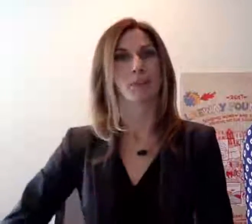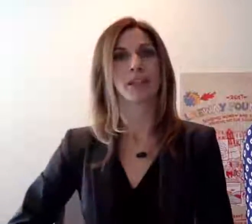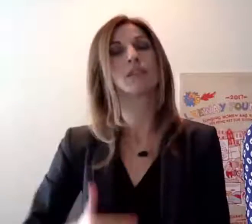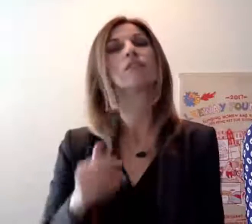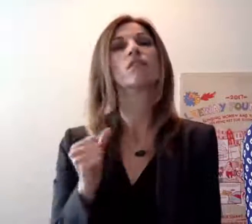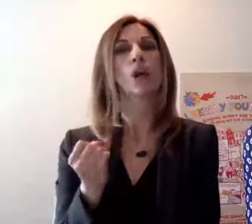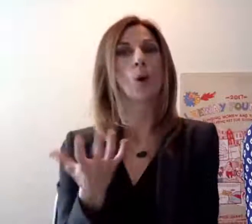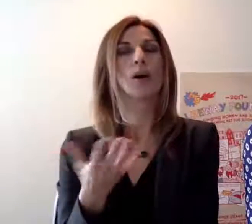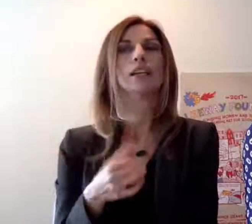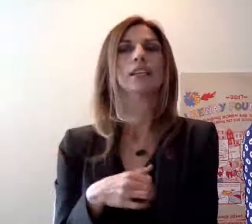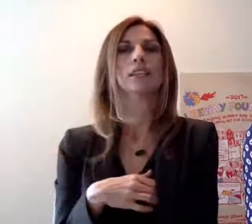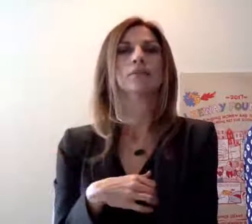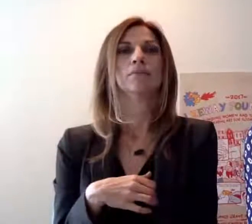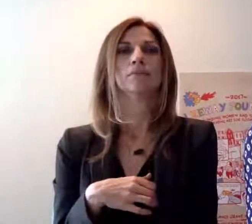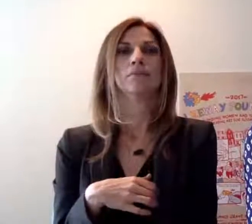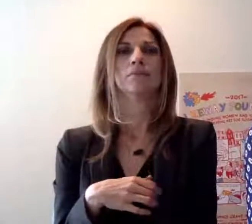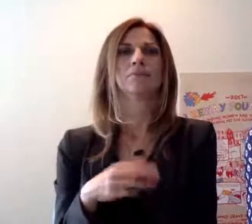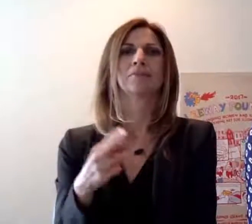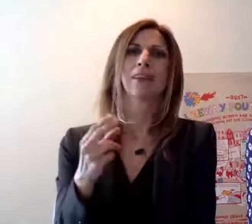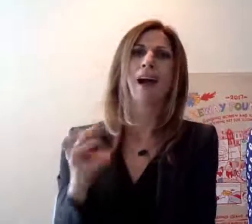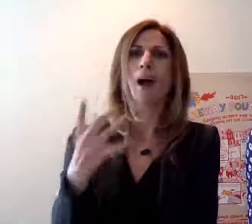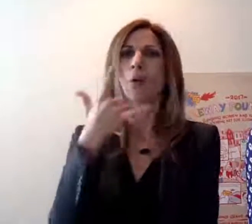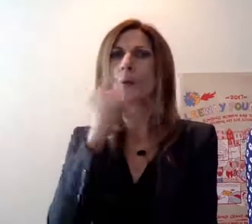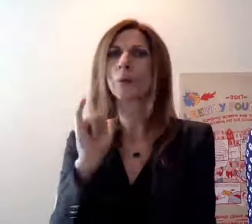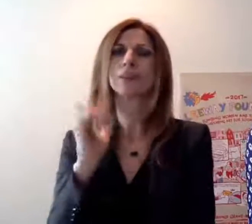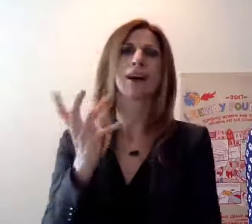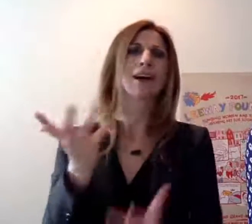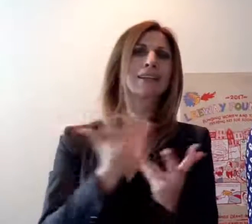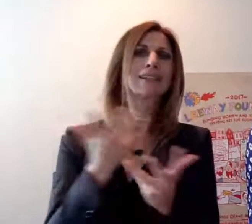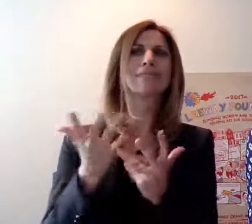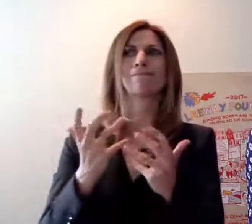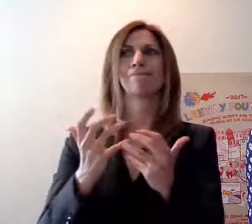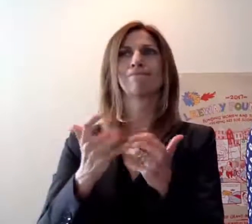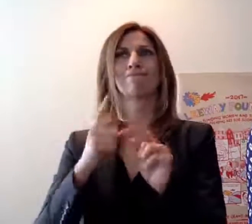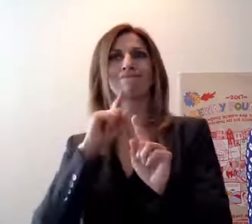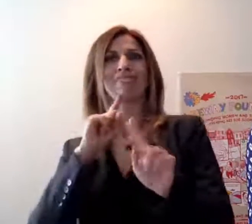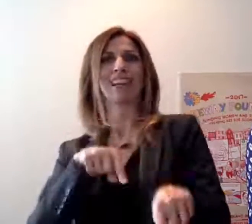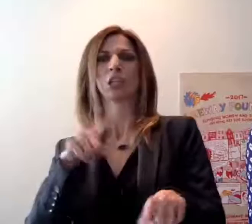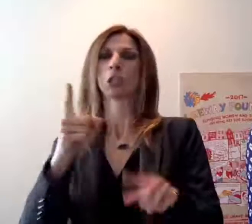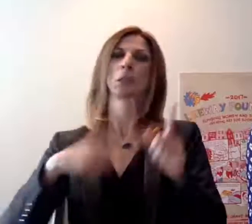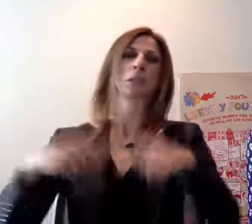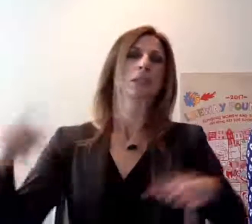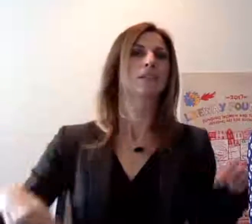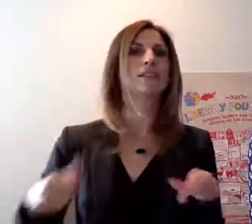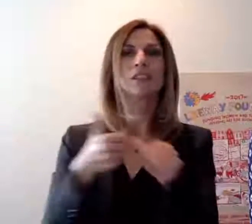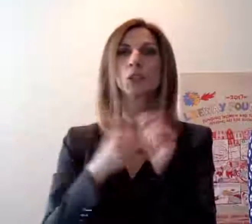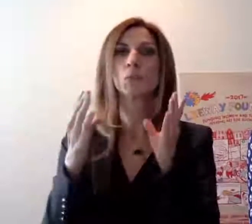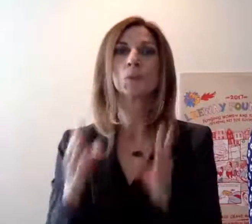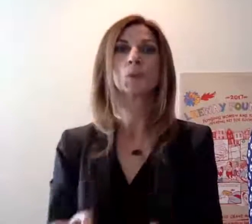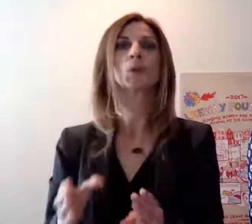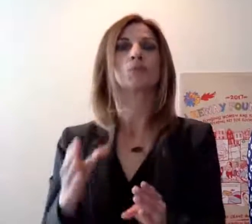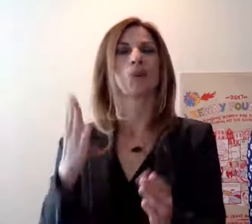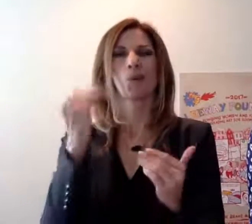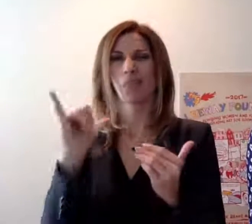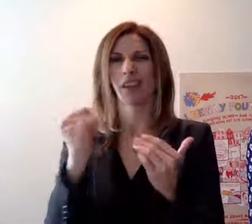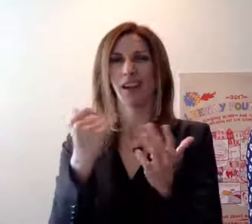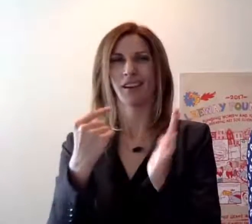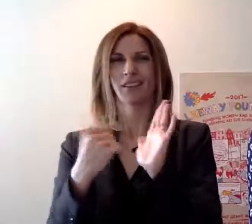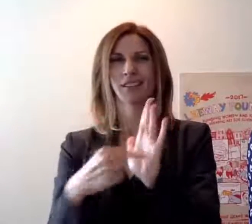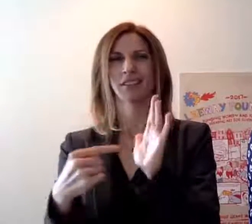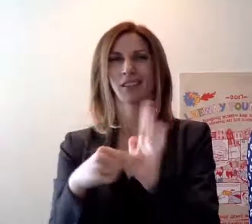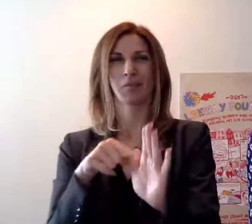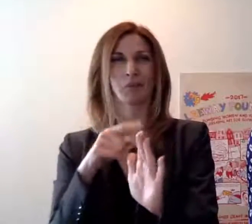So how that looks and how you answer that question is be very different from person to person, but I hope that that example